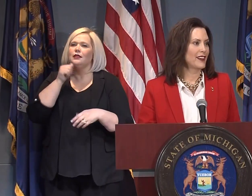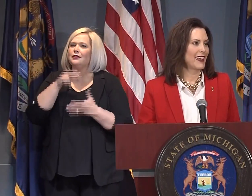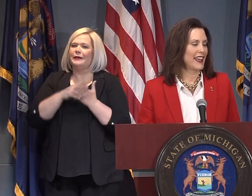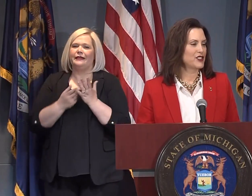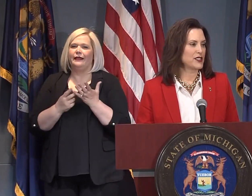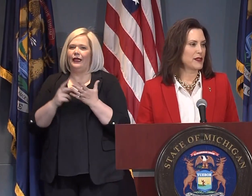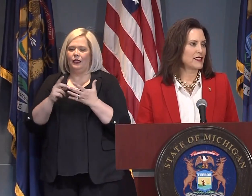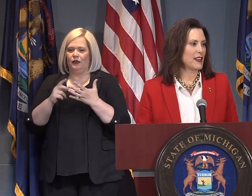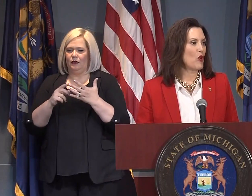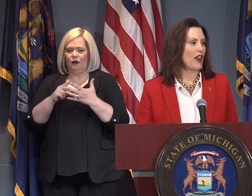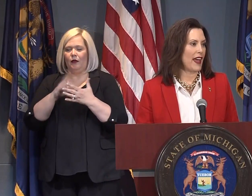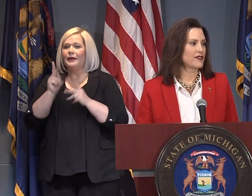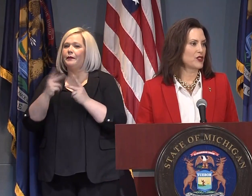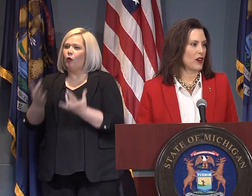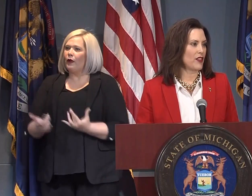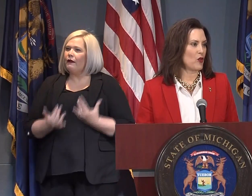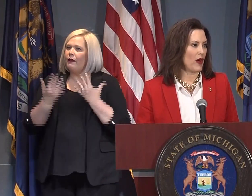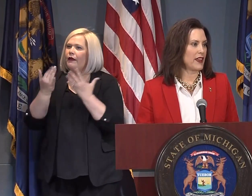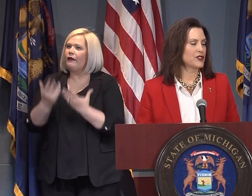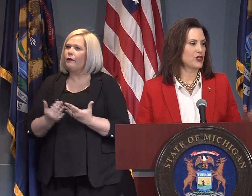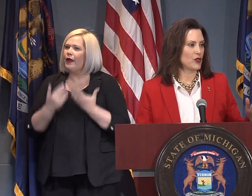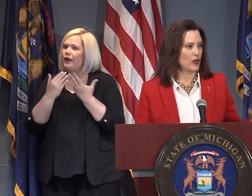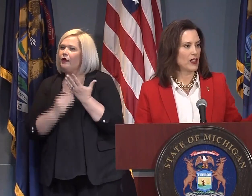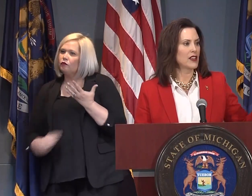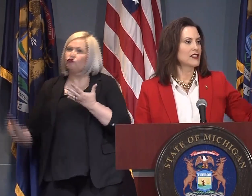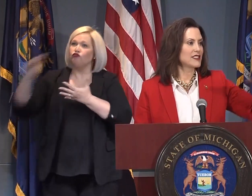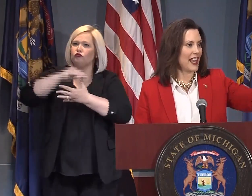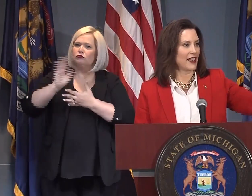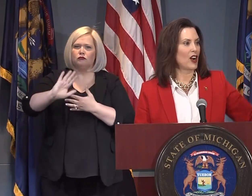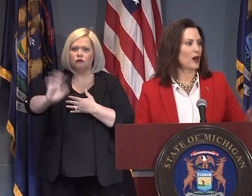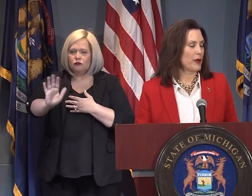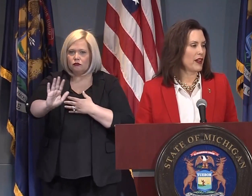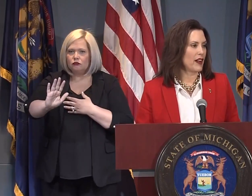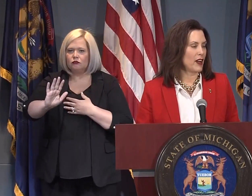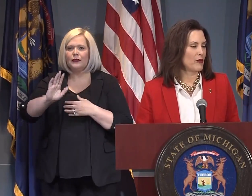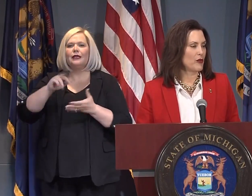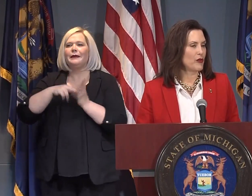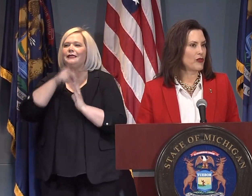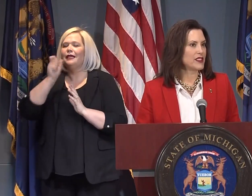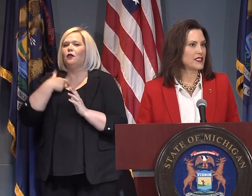queue. It just means that they won't have to go out of their way to sign up.